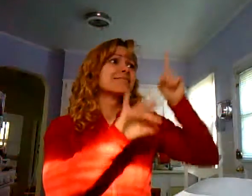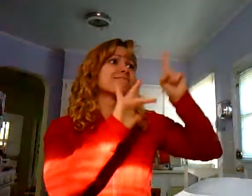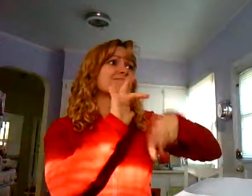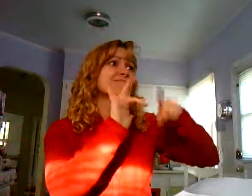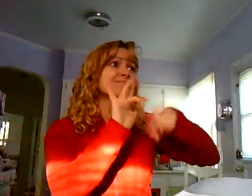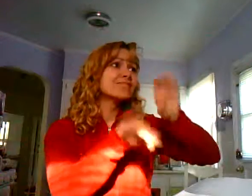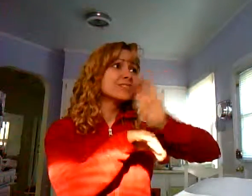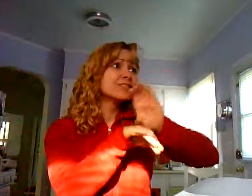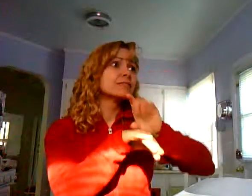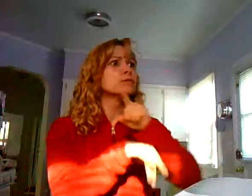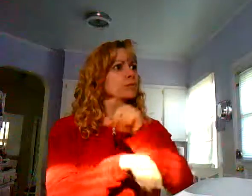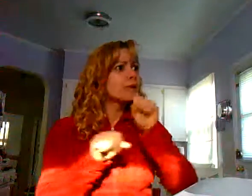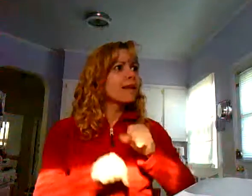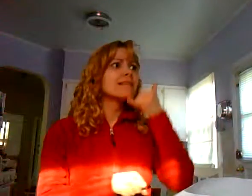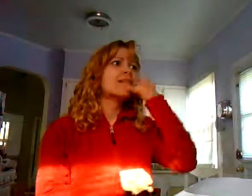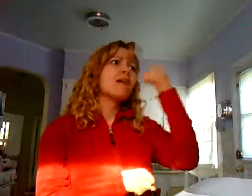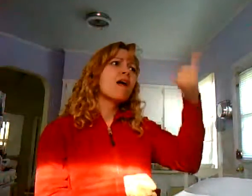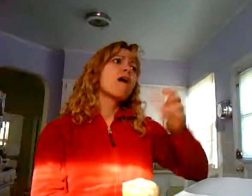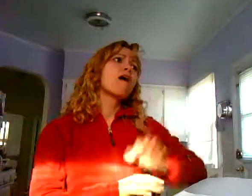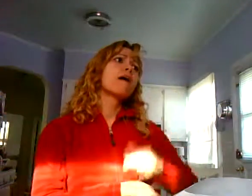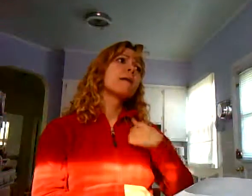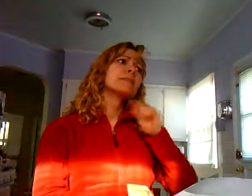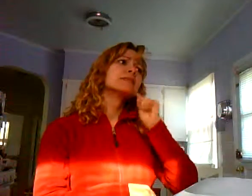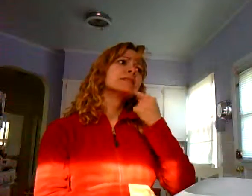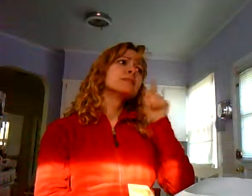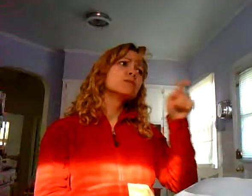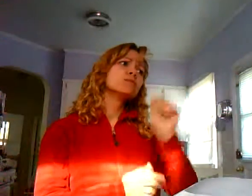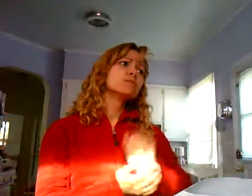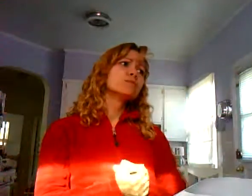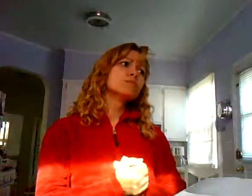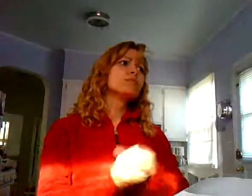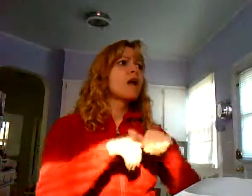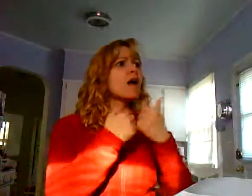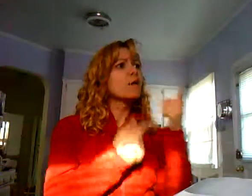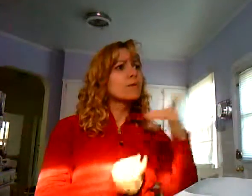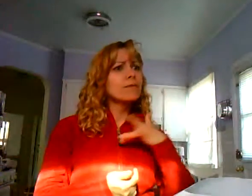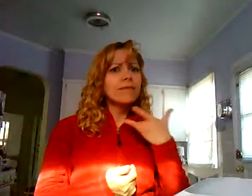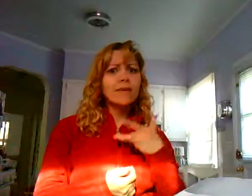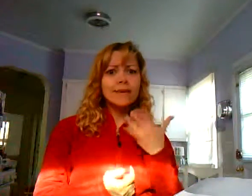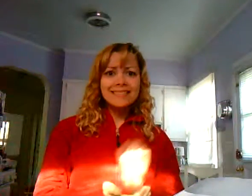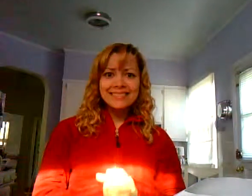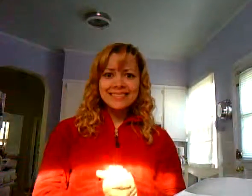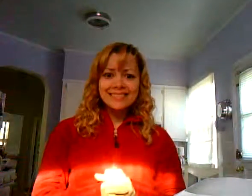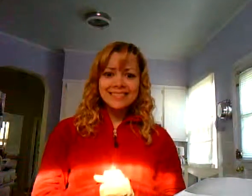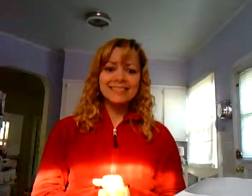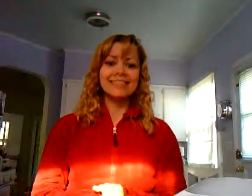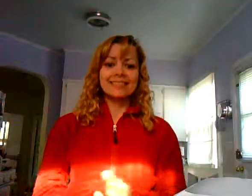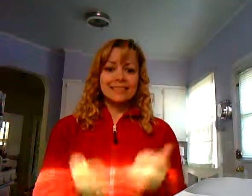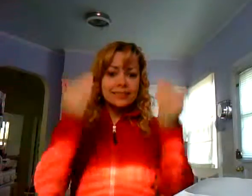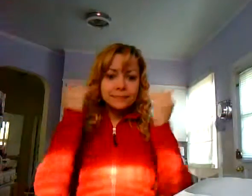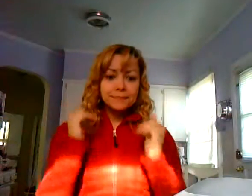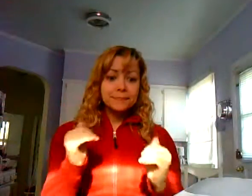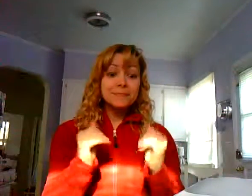Or maybe a sister is missing the services a lot. You can call her. Tell her how much you missed them. Be sincere. Ask her how she's feeling.